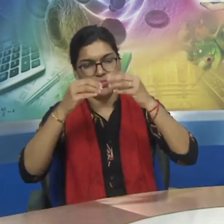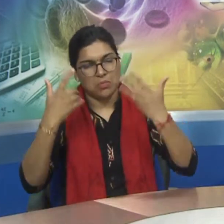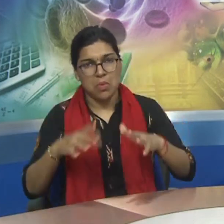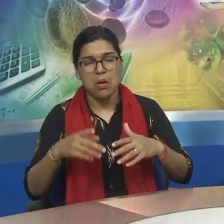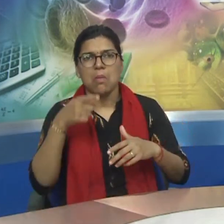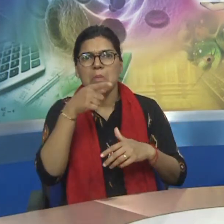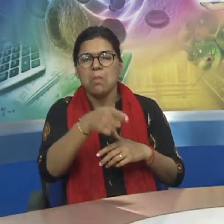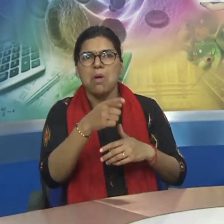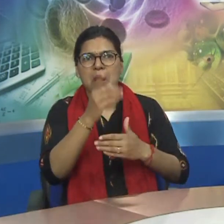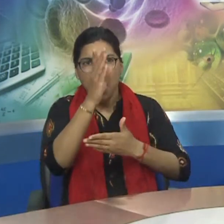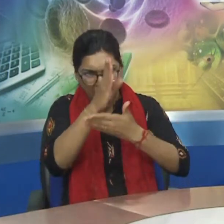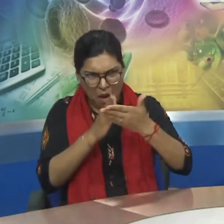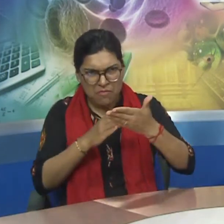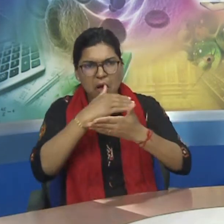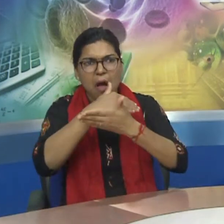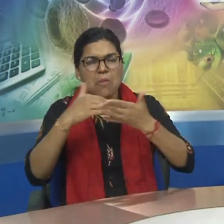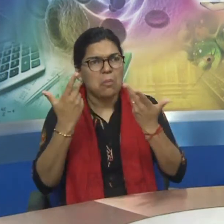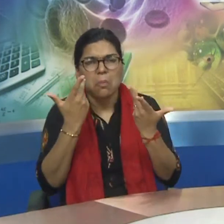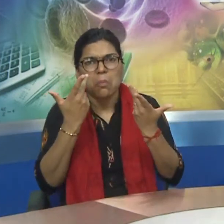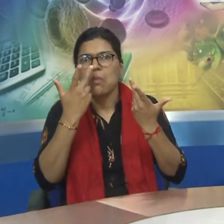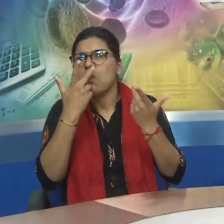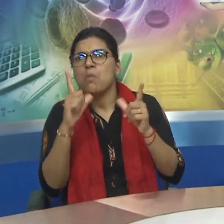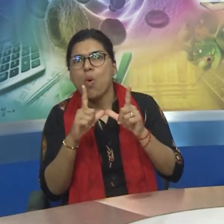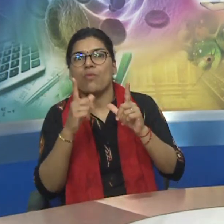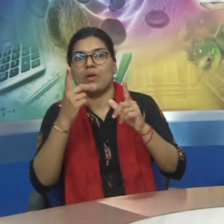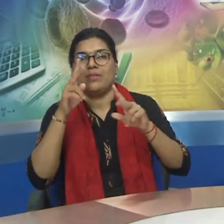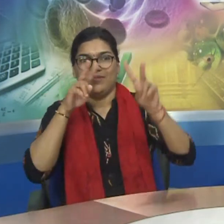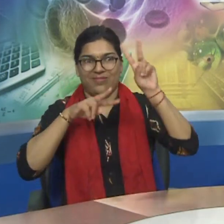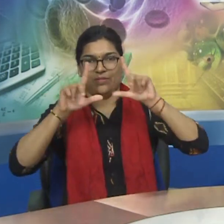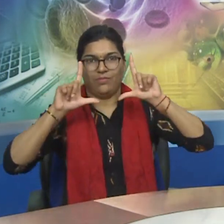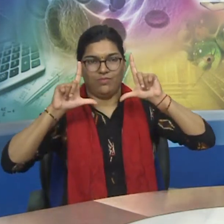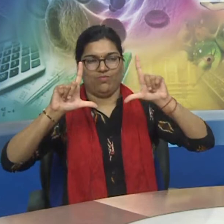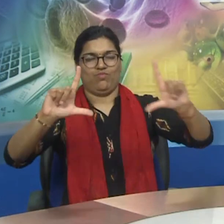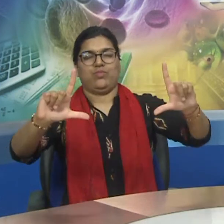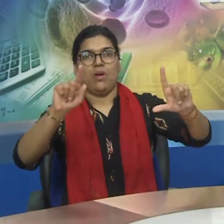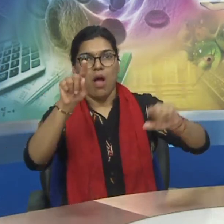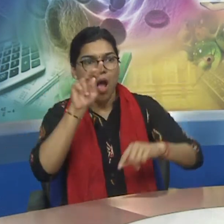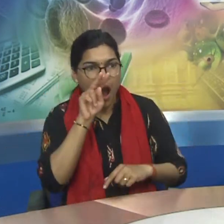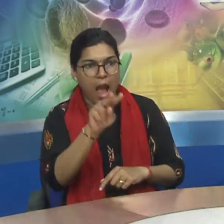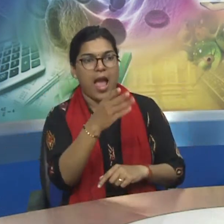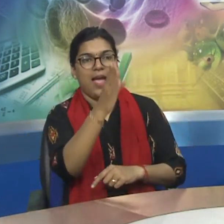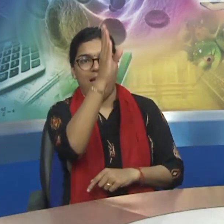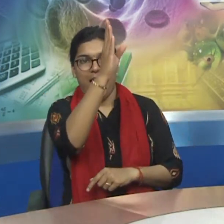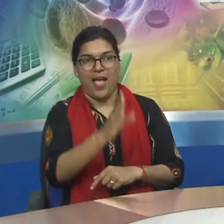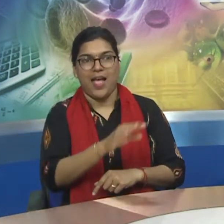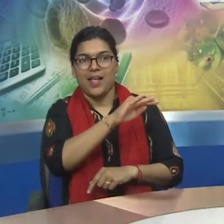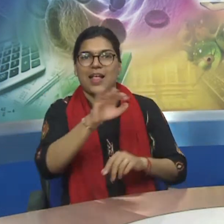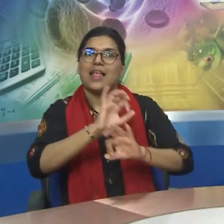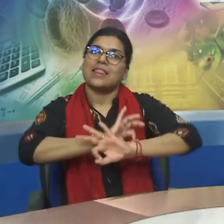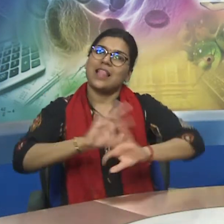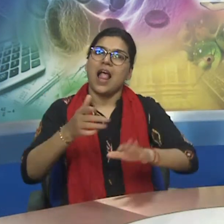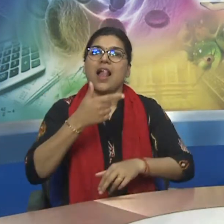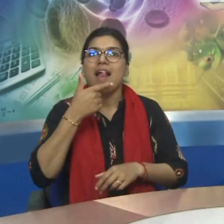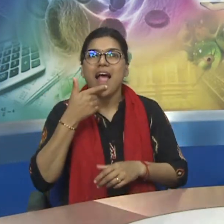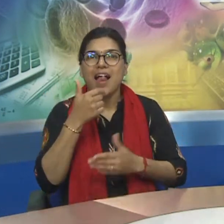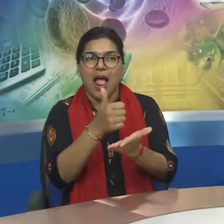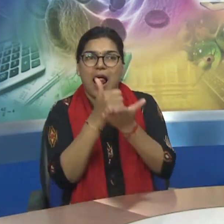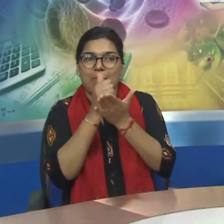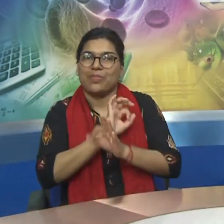this. Like page 1, page 2, it will appear on the screen